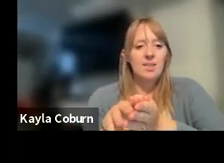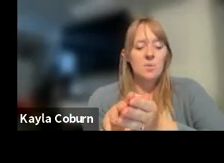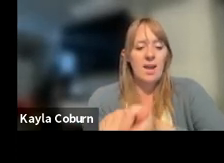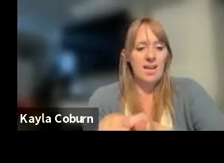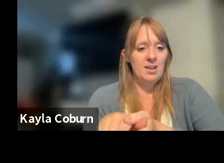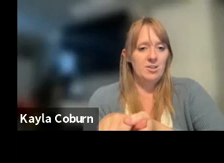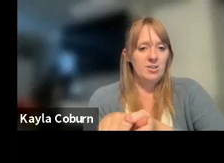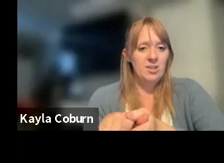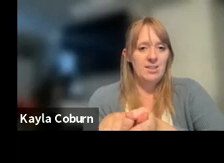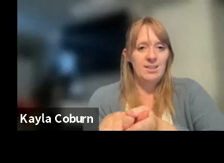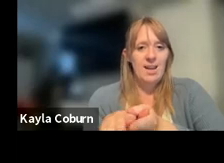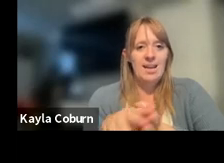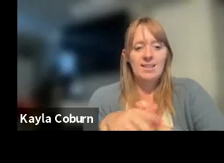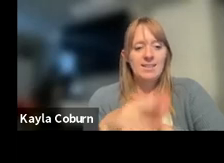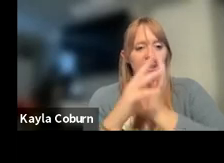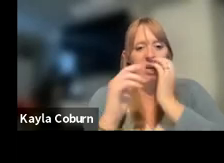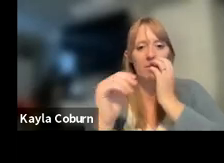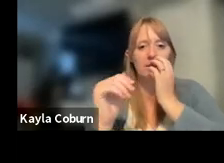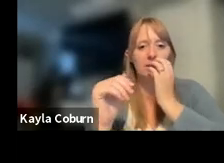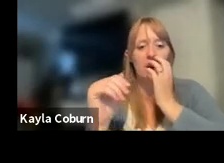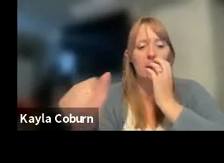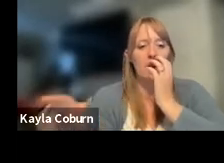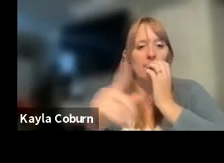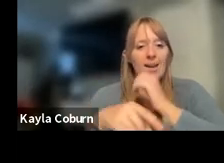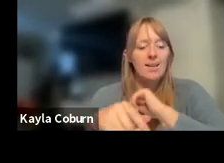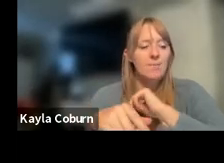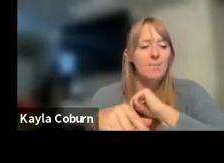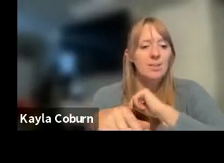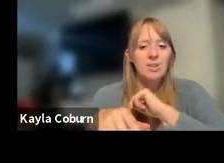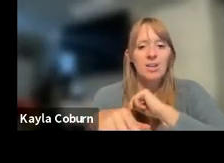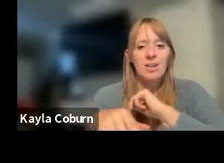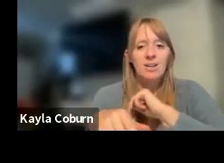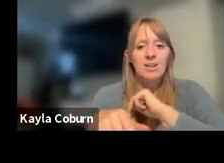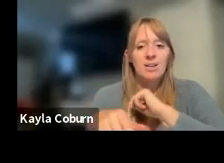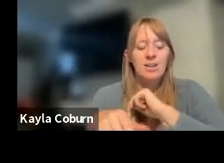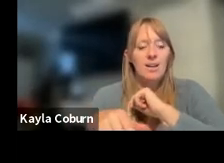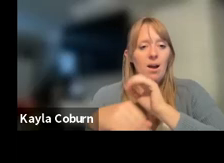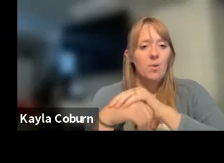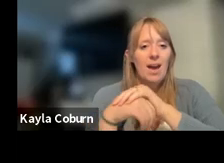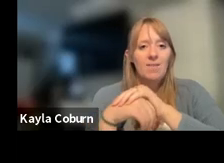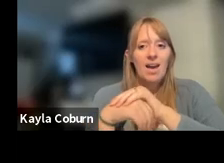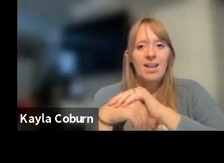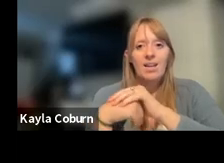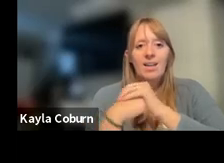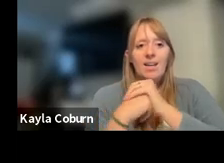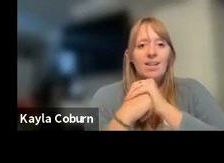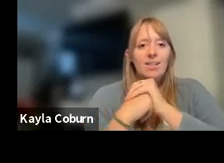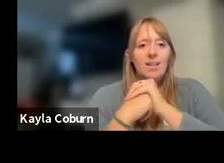in Spanish and in sign language, so I'll go back and make sure we have